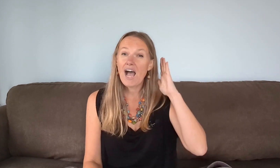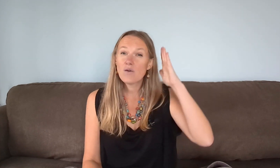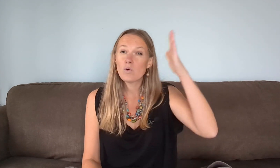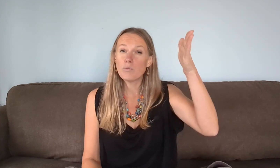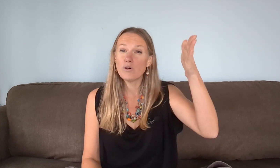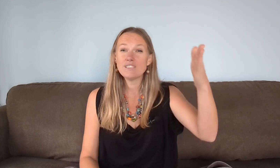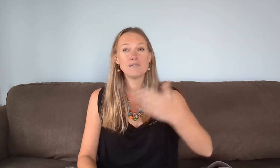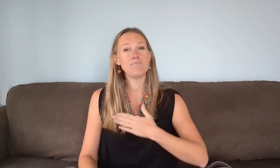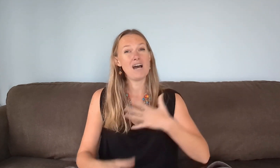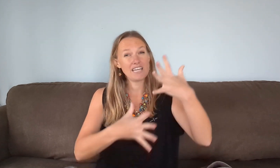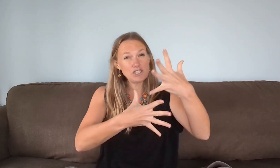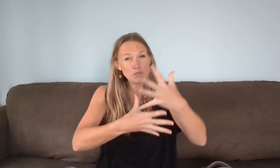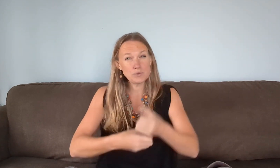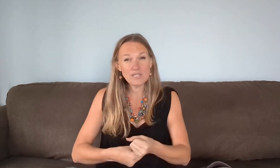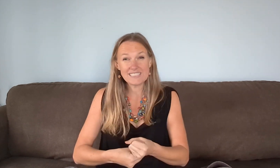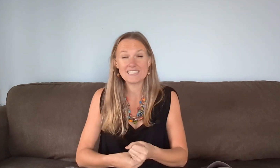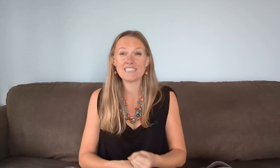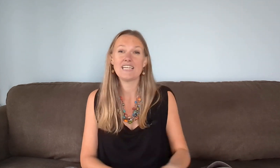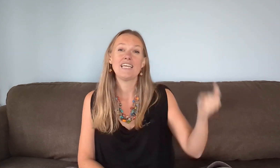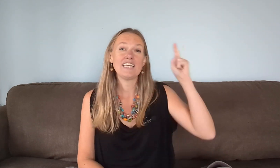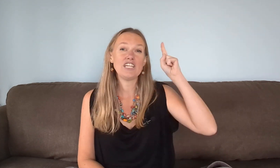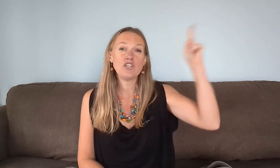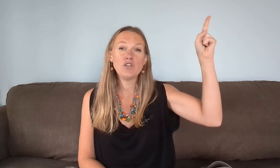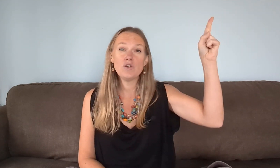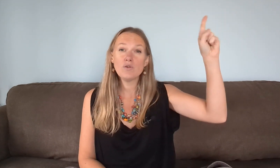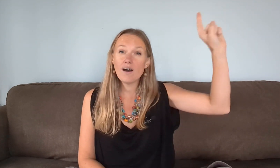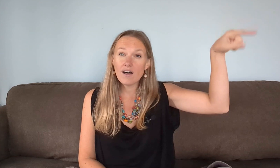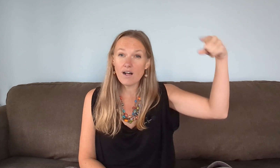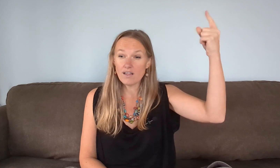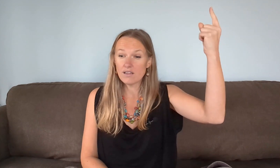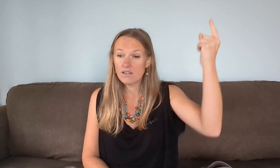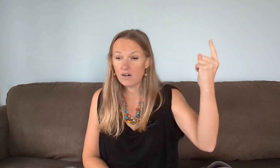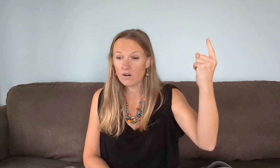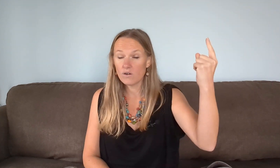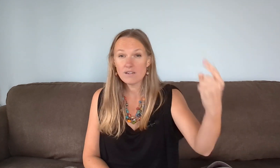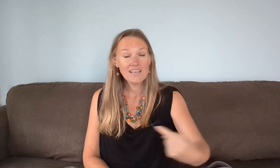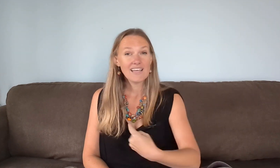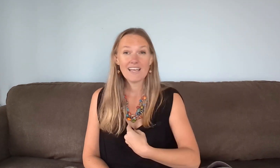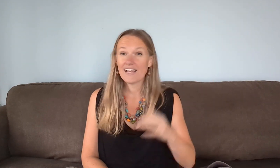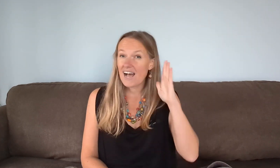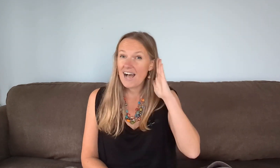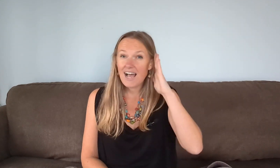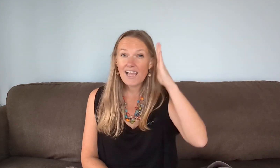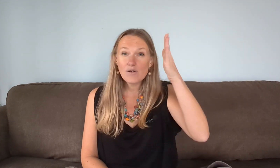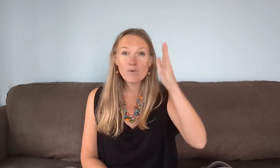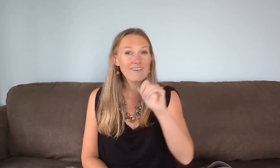I will put my trust in you alone, and I